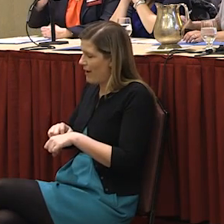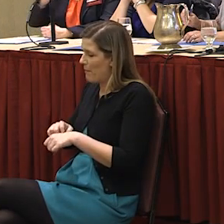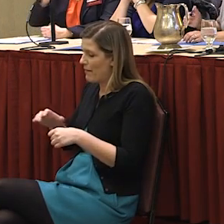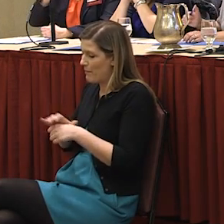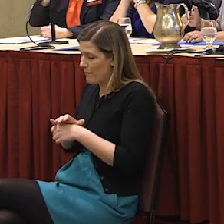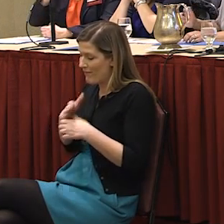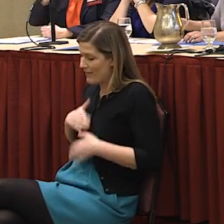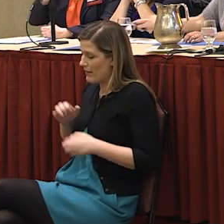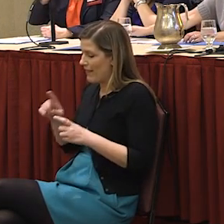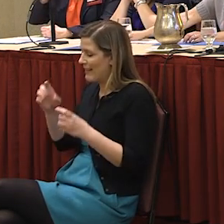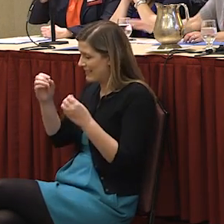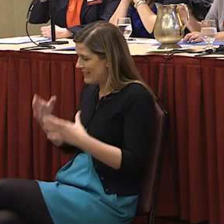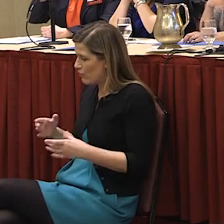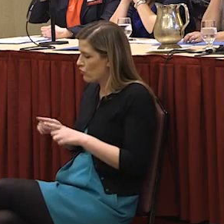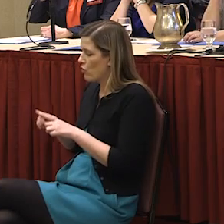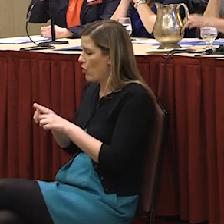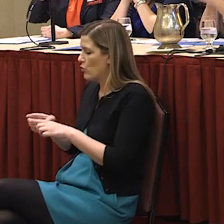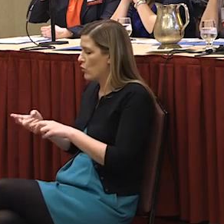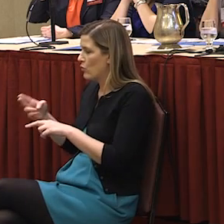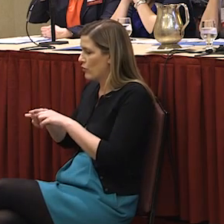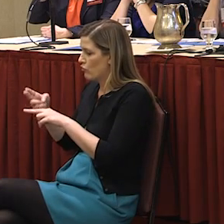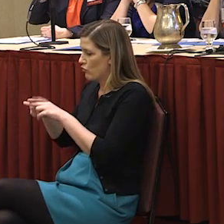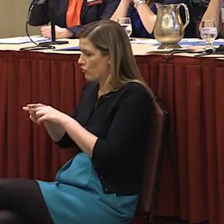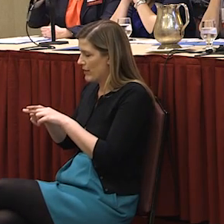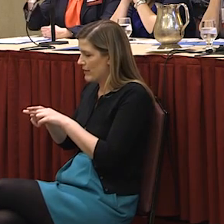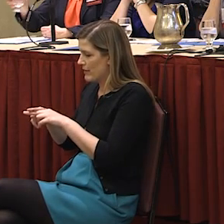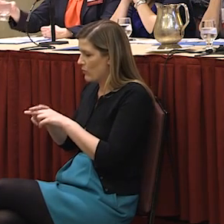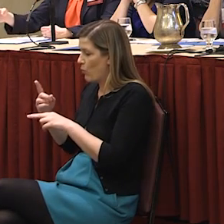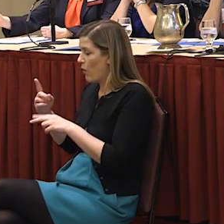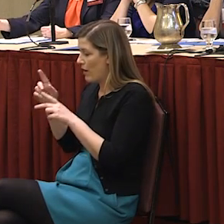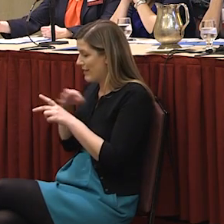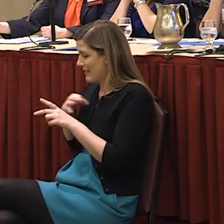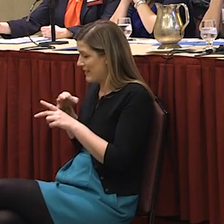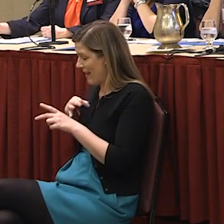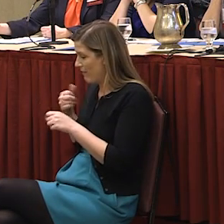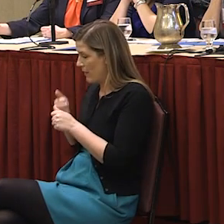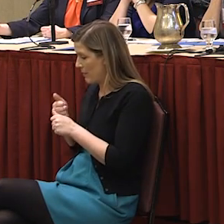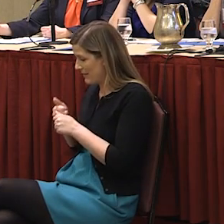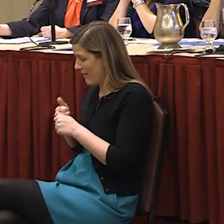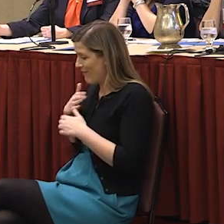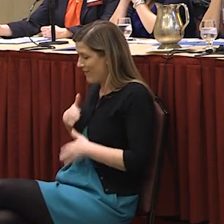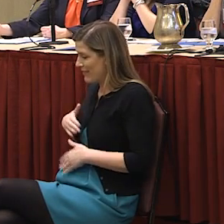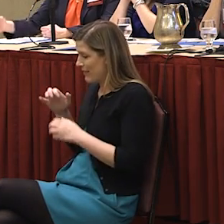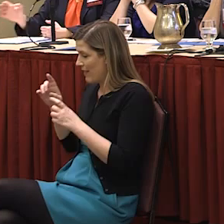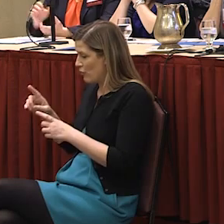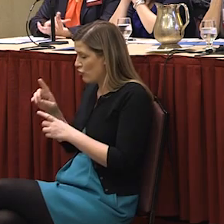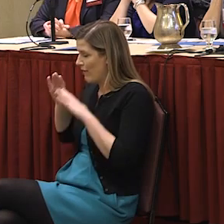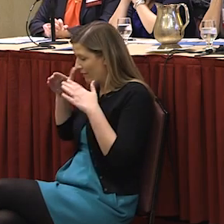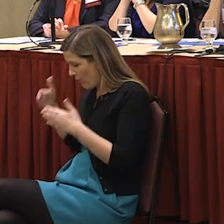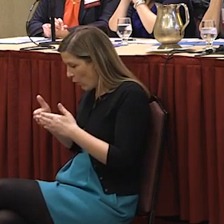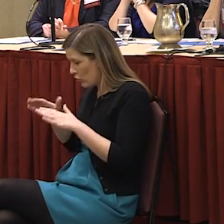teachers, and they have also gained another person who is also physical education that specifically focuses